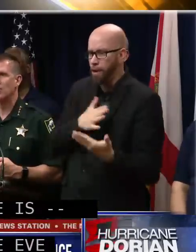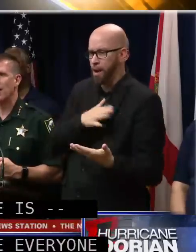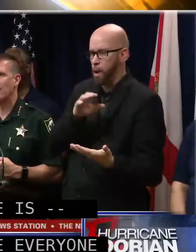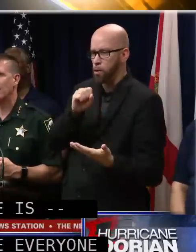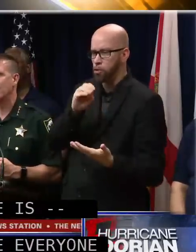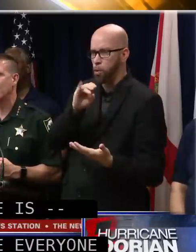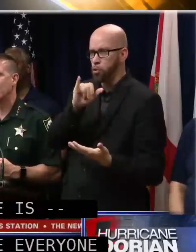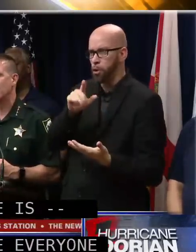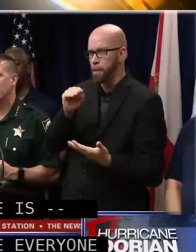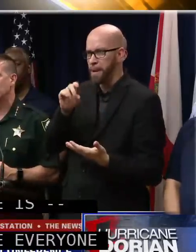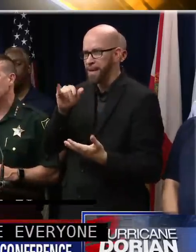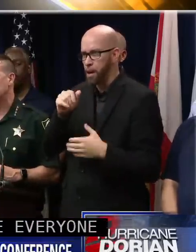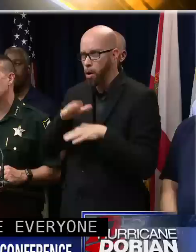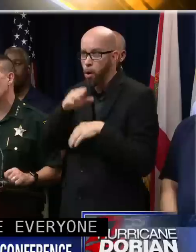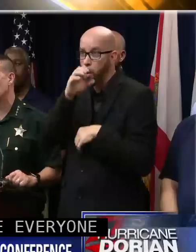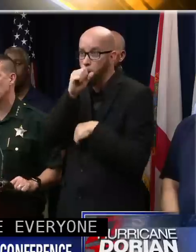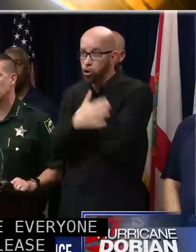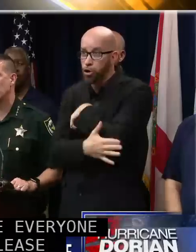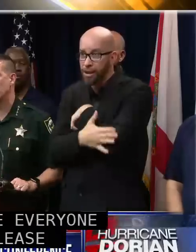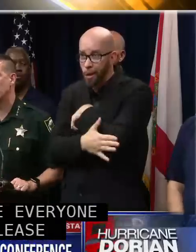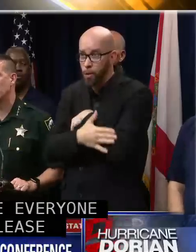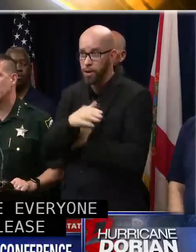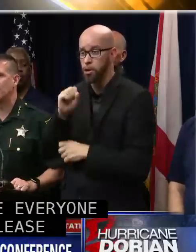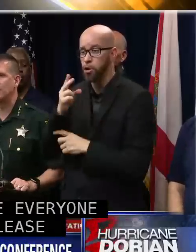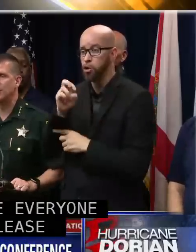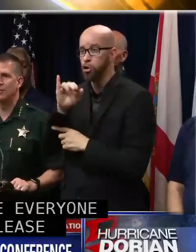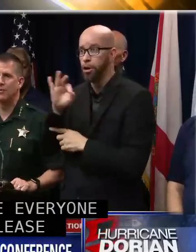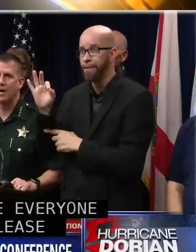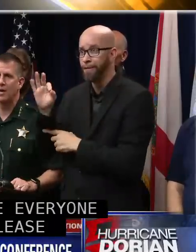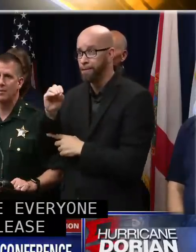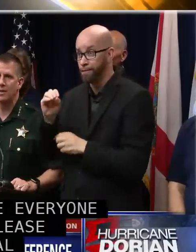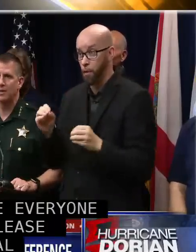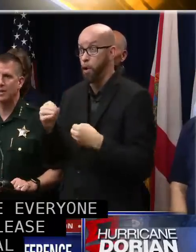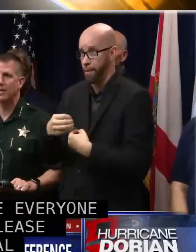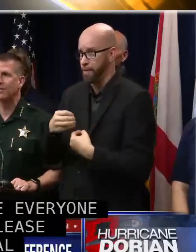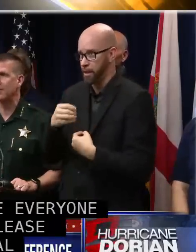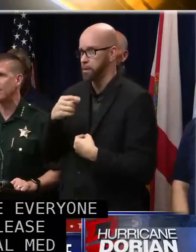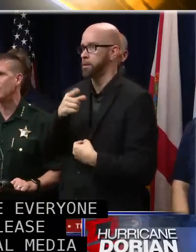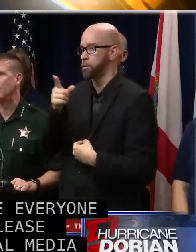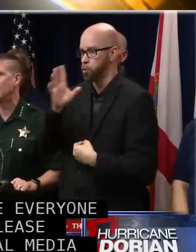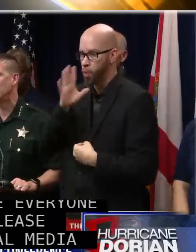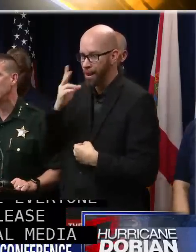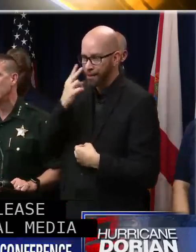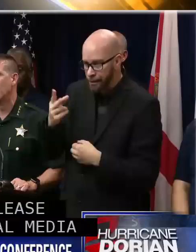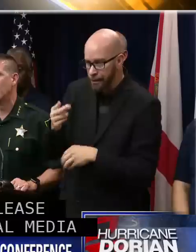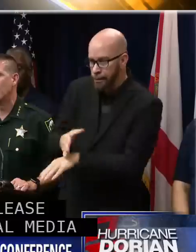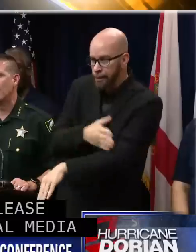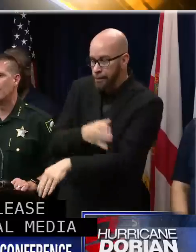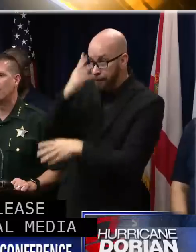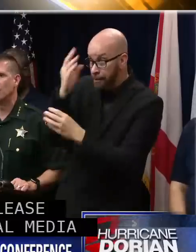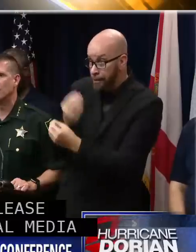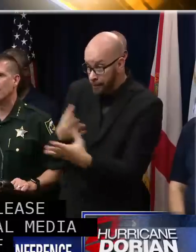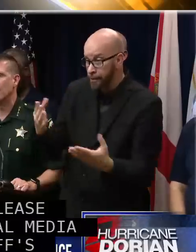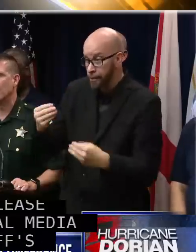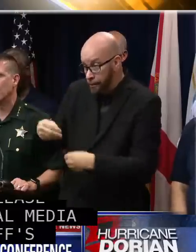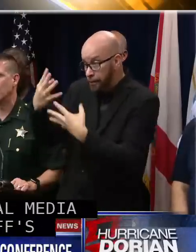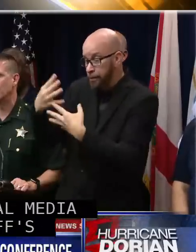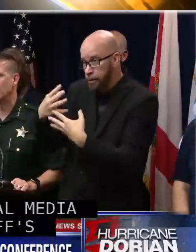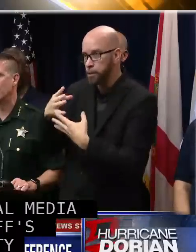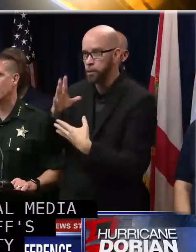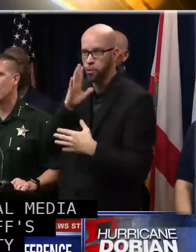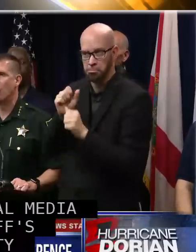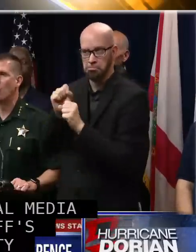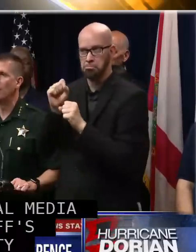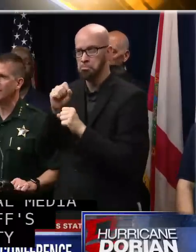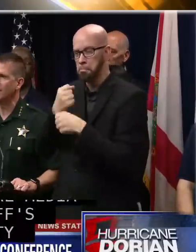on Orange County Sheriff's Office as well as Orange County government, and you'll be notified immediately if indeed we do enforce a